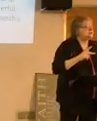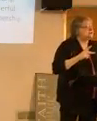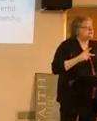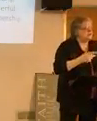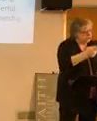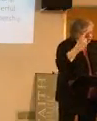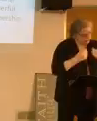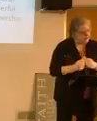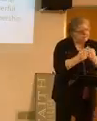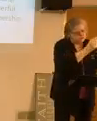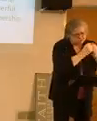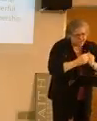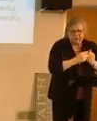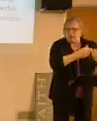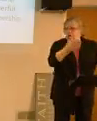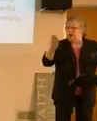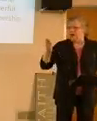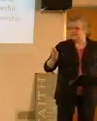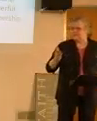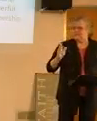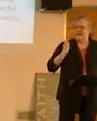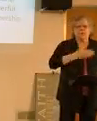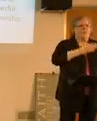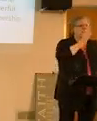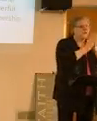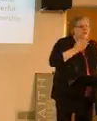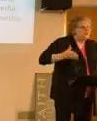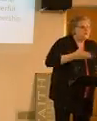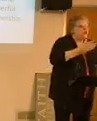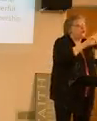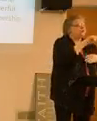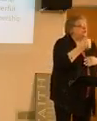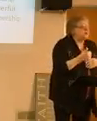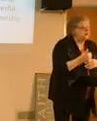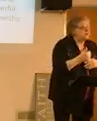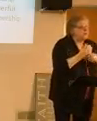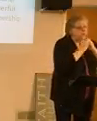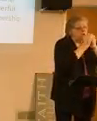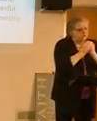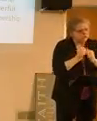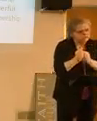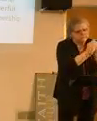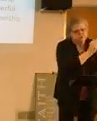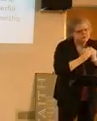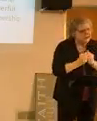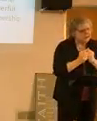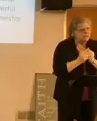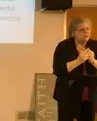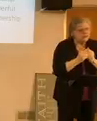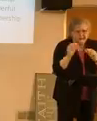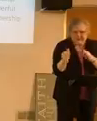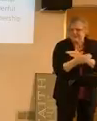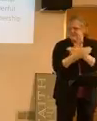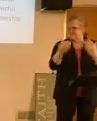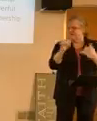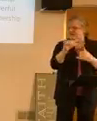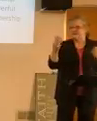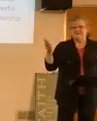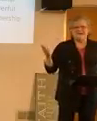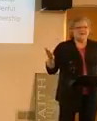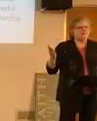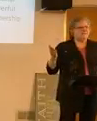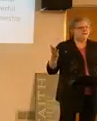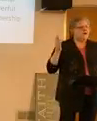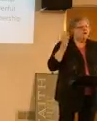gather together to pray for and encourage one another and to worship together like we're doing this morning. And